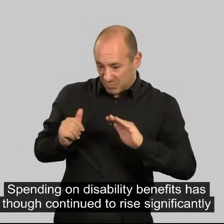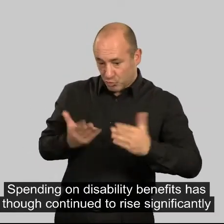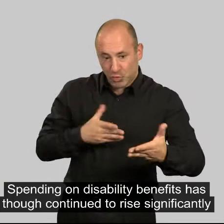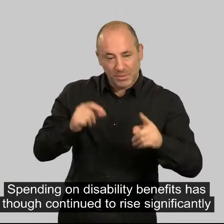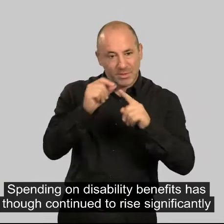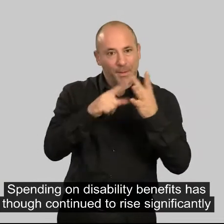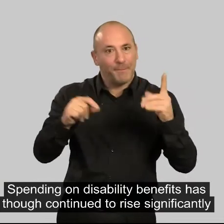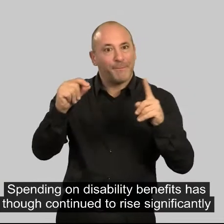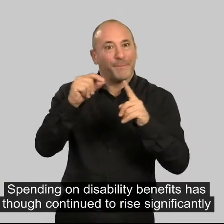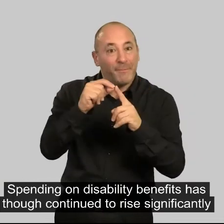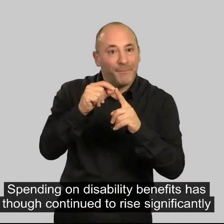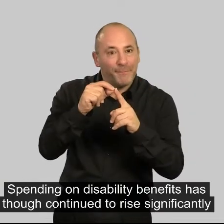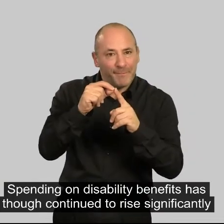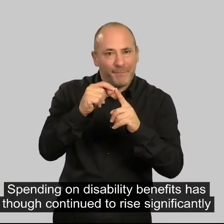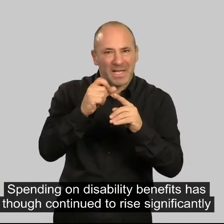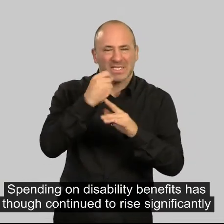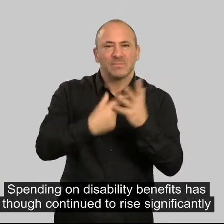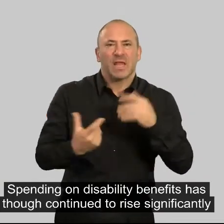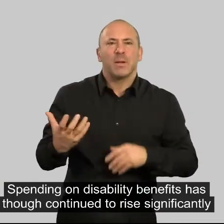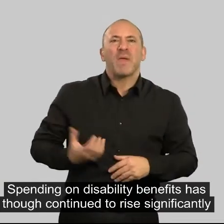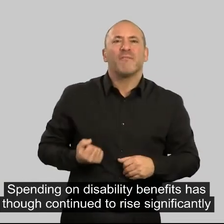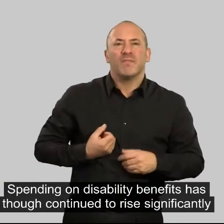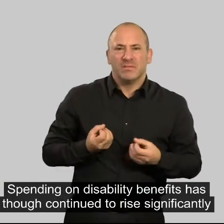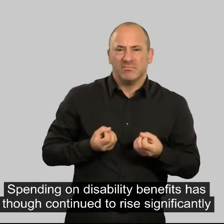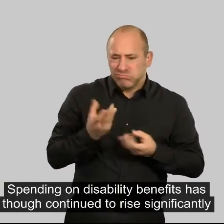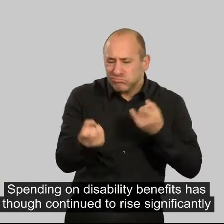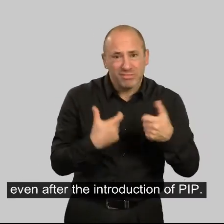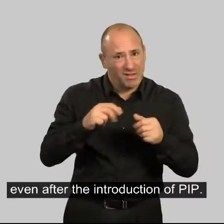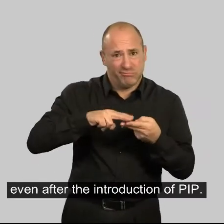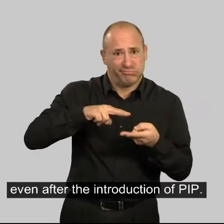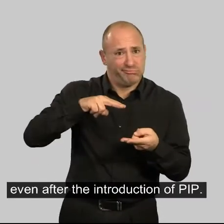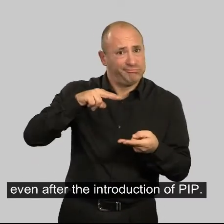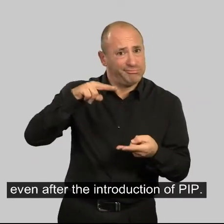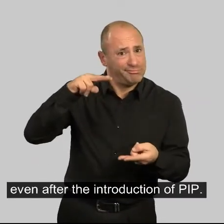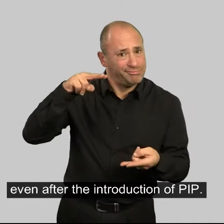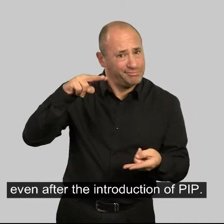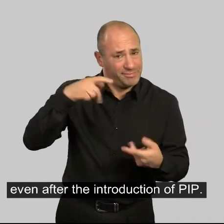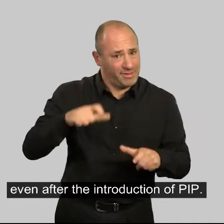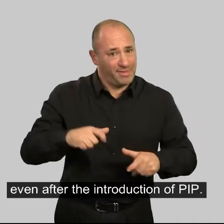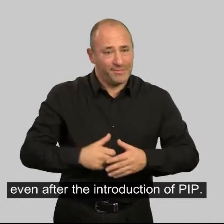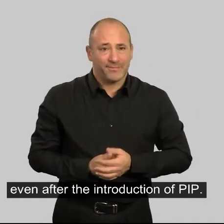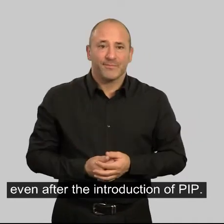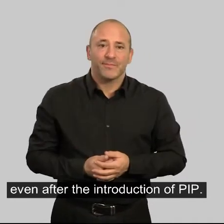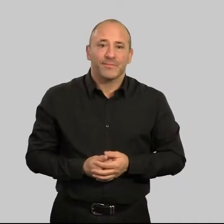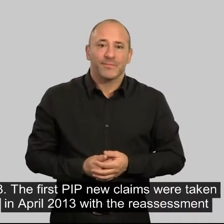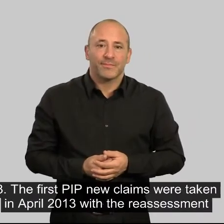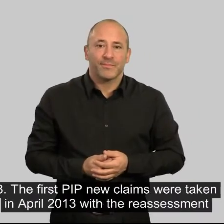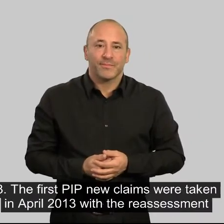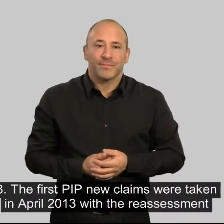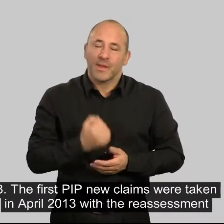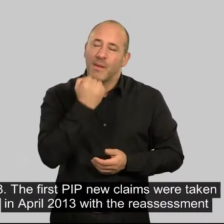Spending on disability benefits has, though, continued to rise significantly even after the introduction of